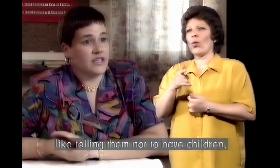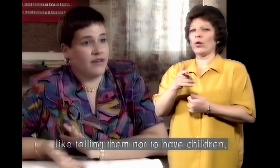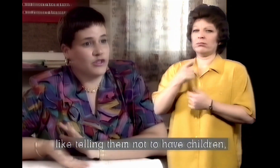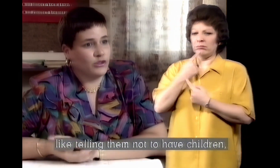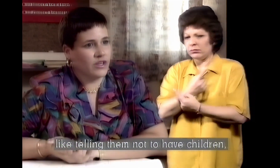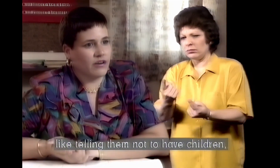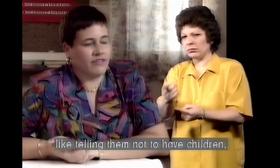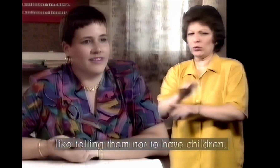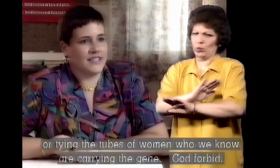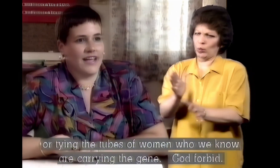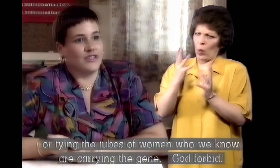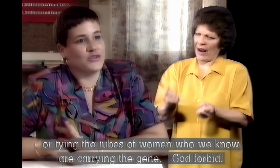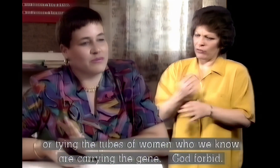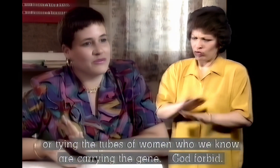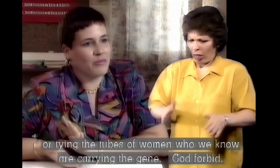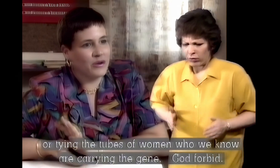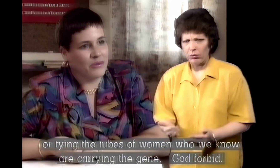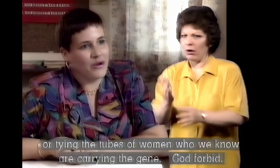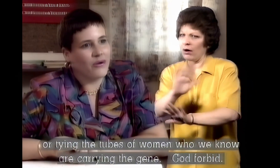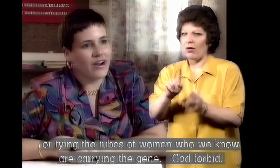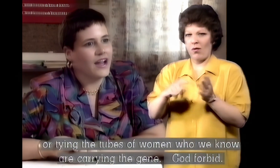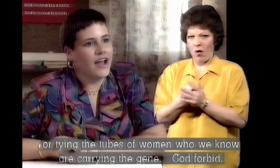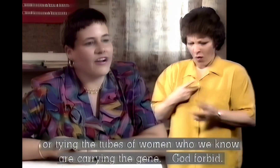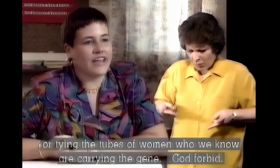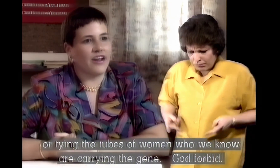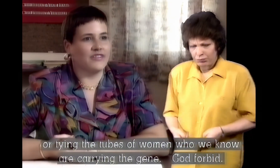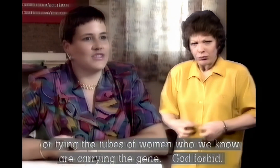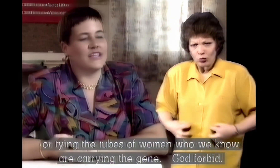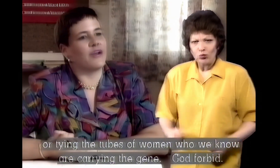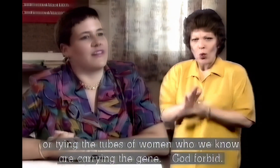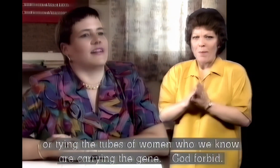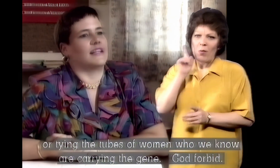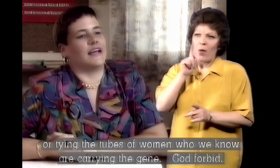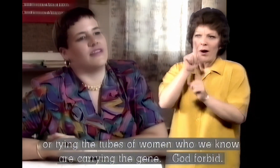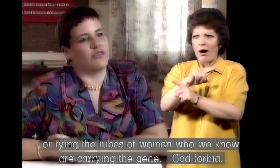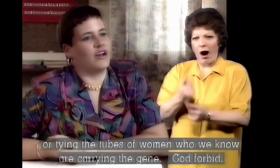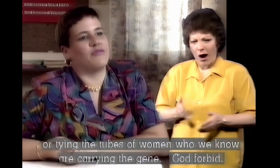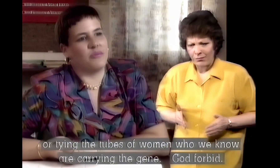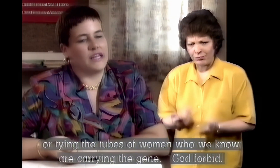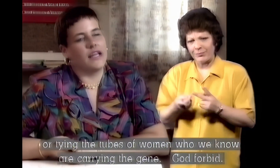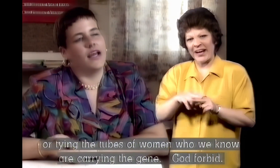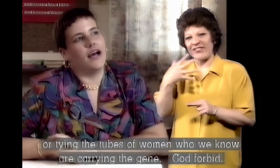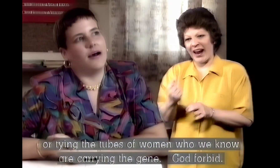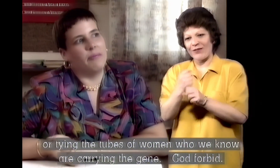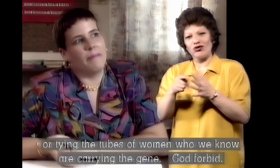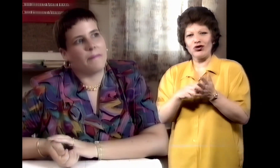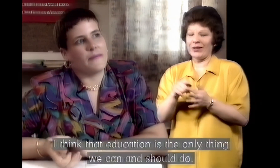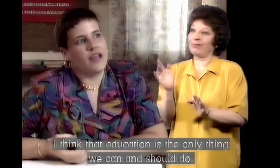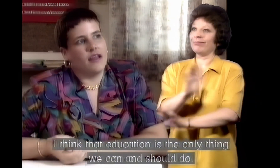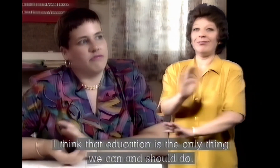have children or tying the tubes of women who we know are carrying the gene or anything like that. No, God forbid. I